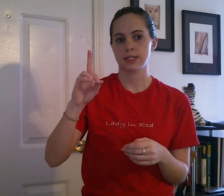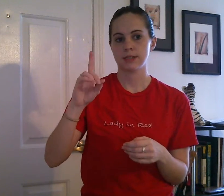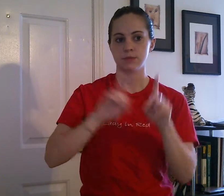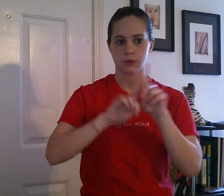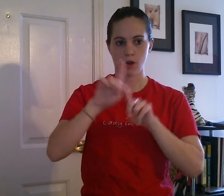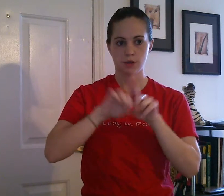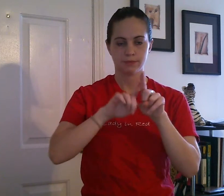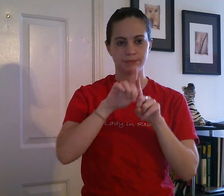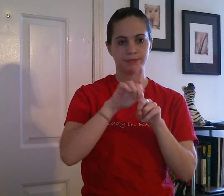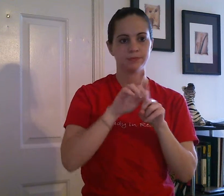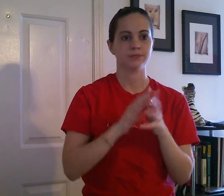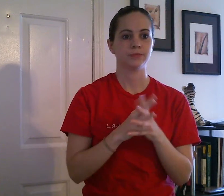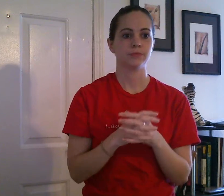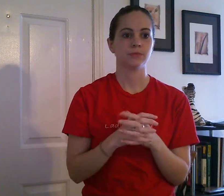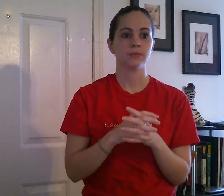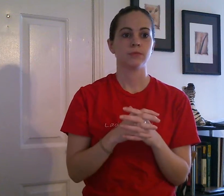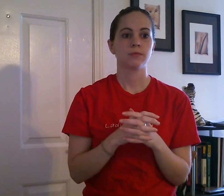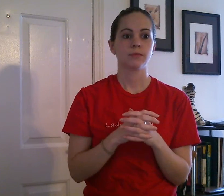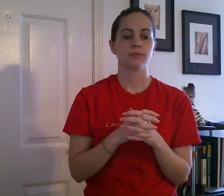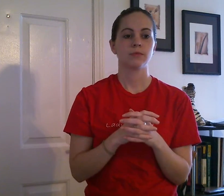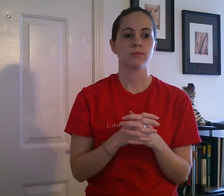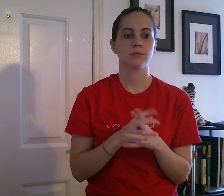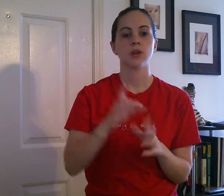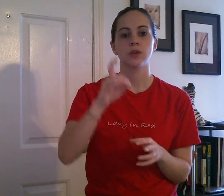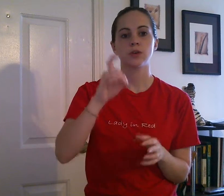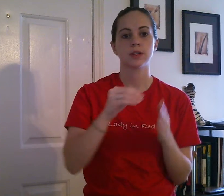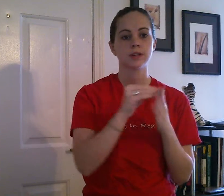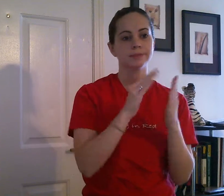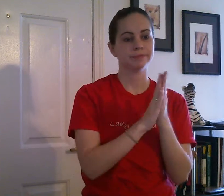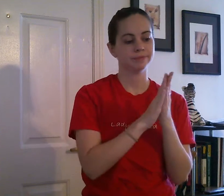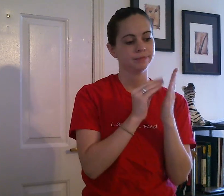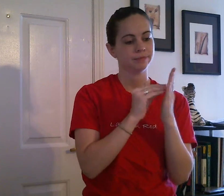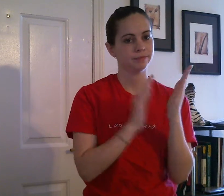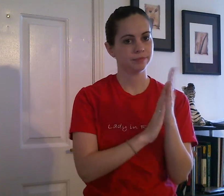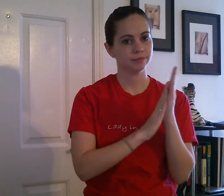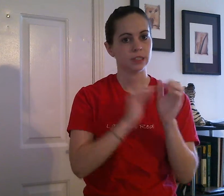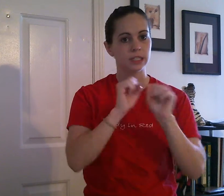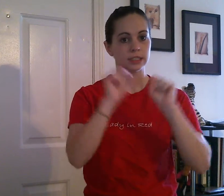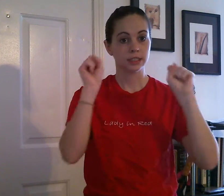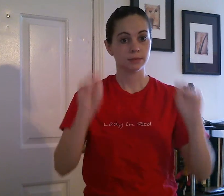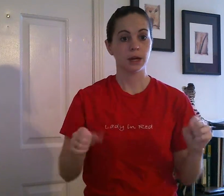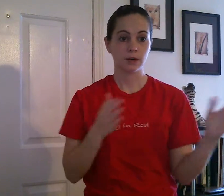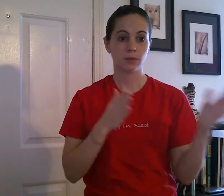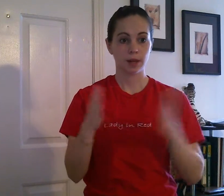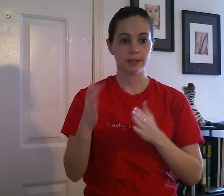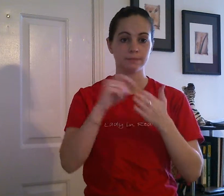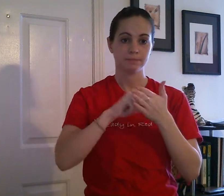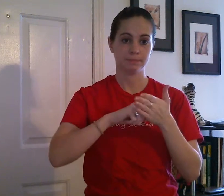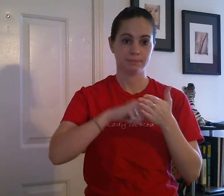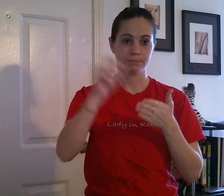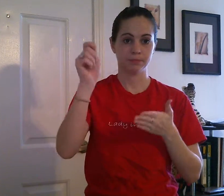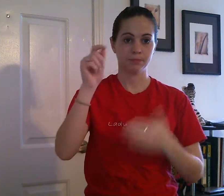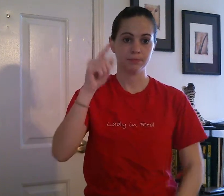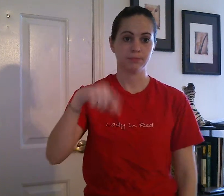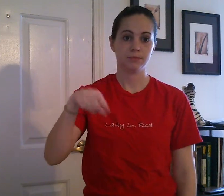When you are risk assessing, you need to record your findings in a systematic way, showing a proper check has been made of the inherent hazards and